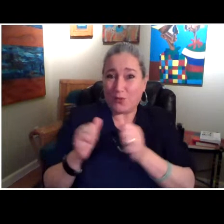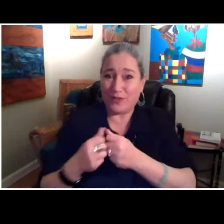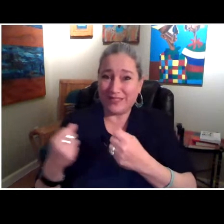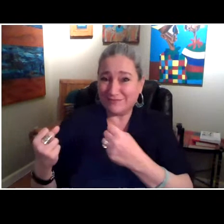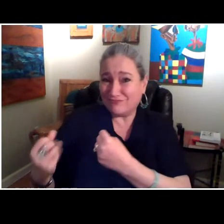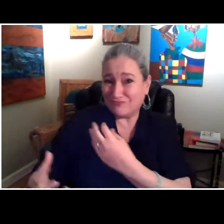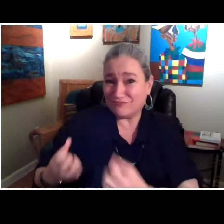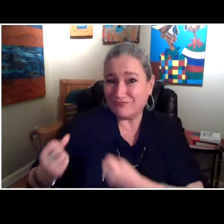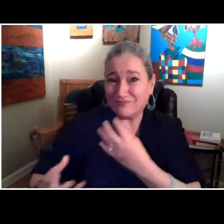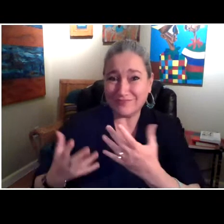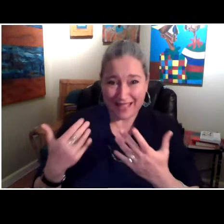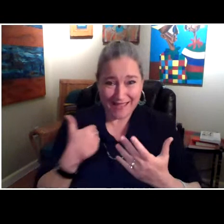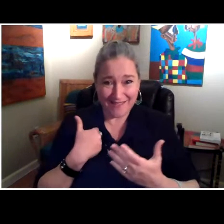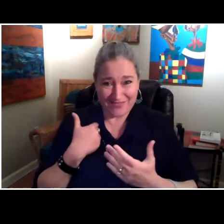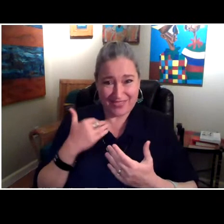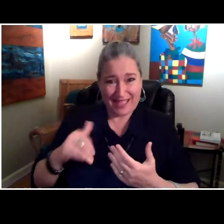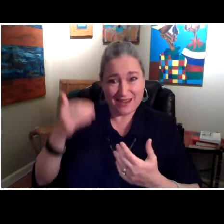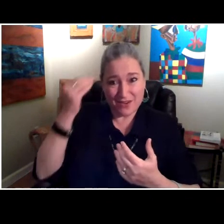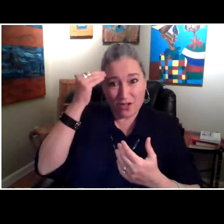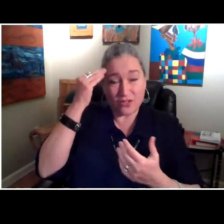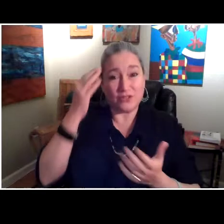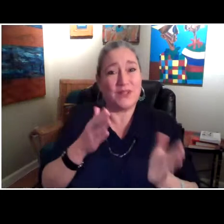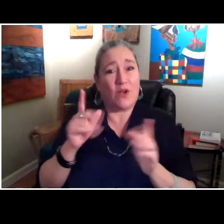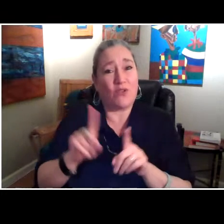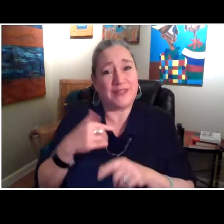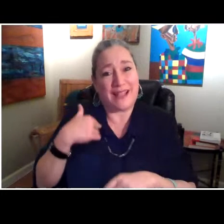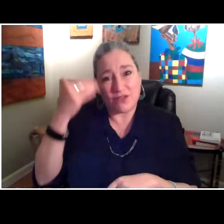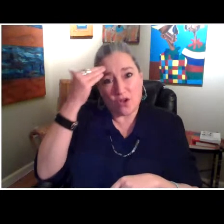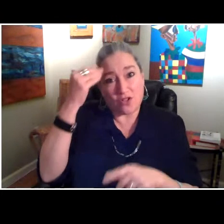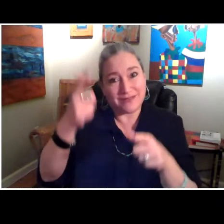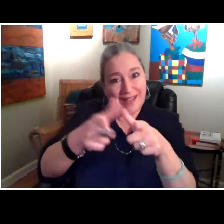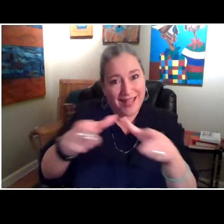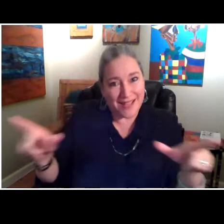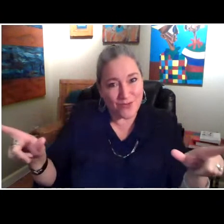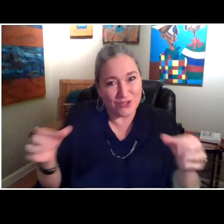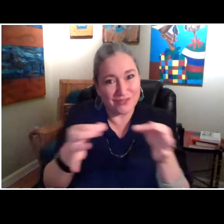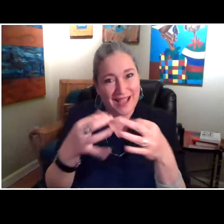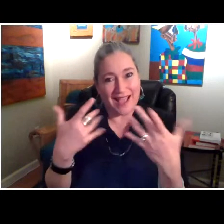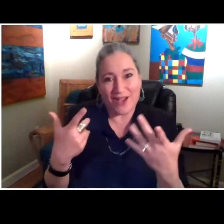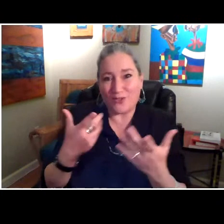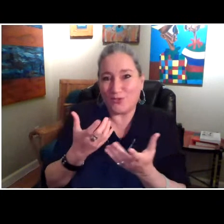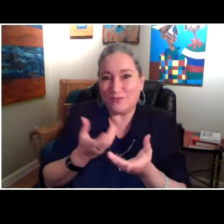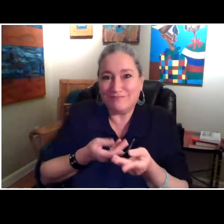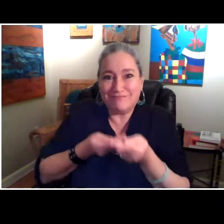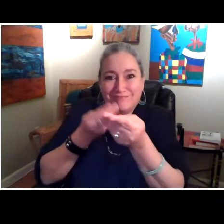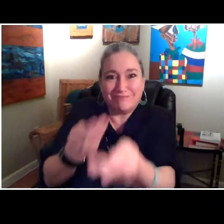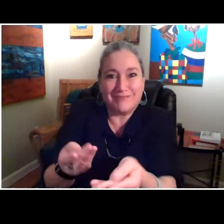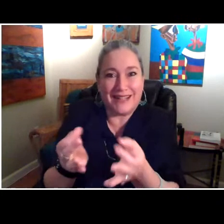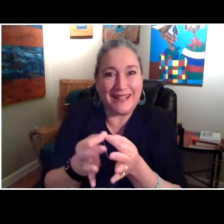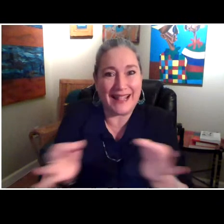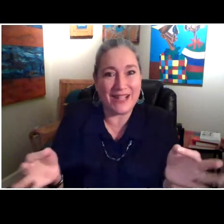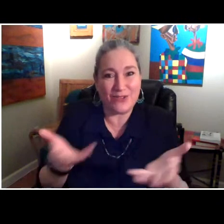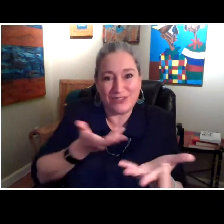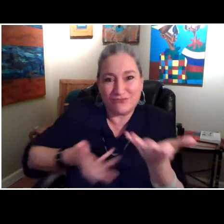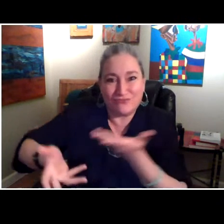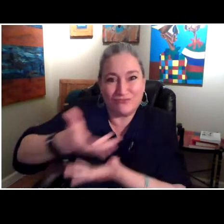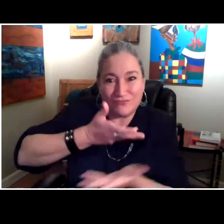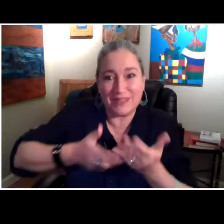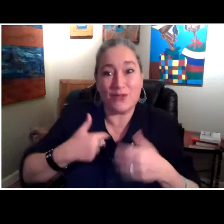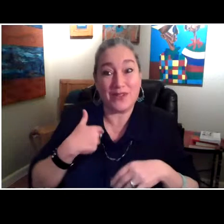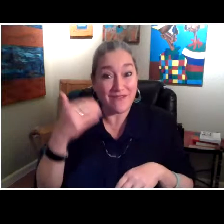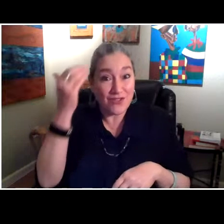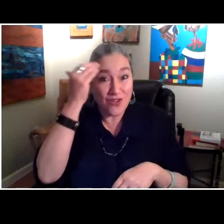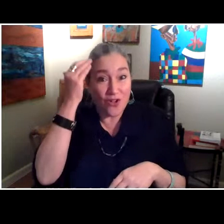Those experiences in our lives allow us to connect and communicate in ways that we then have